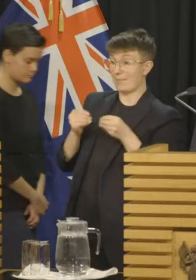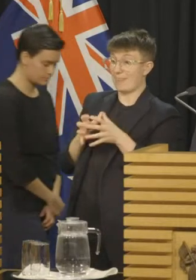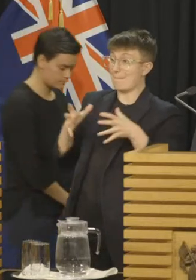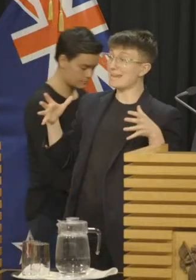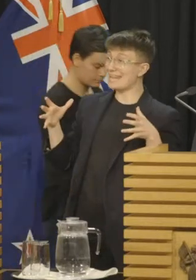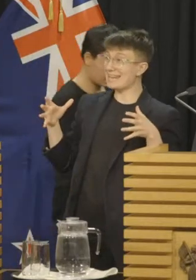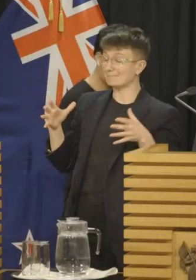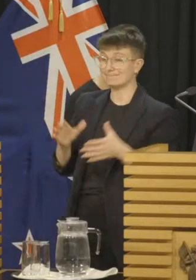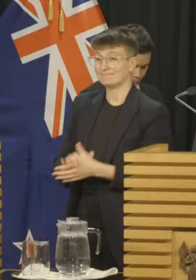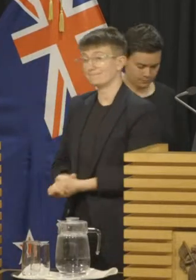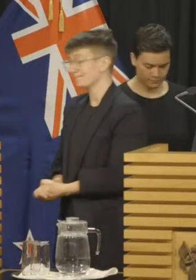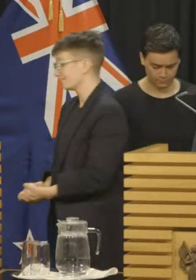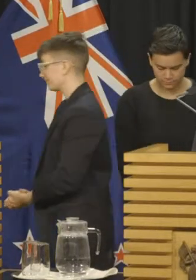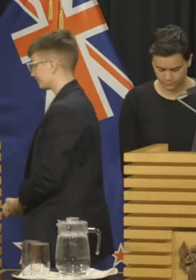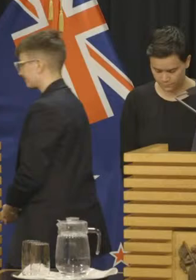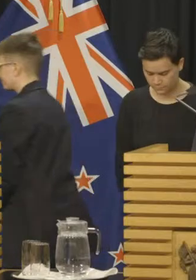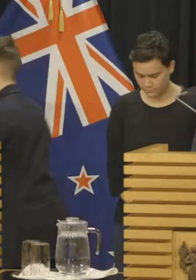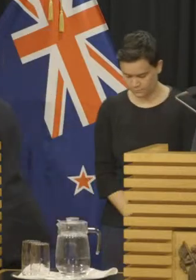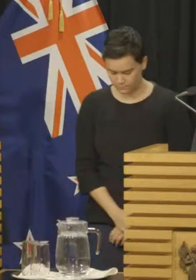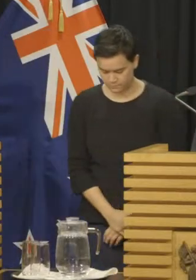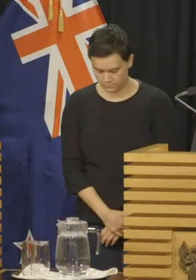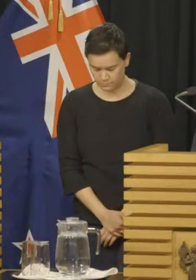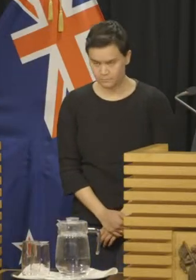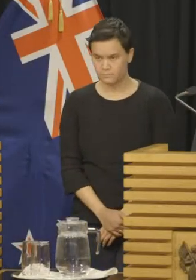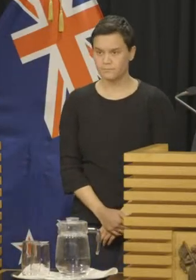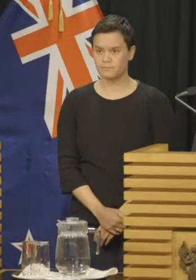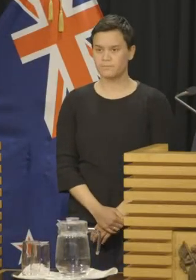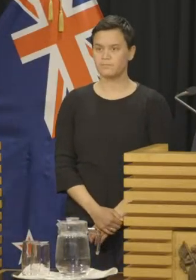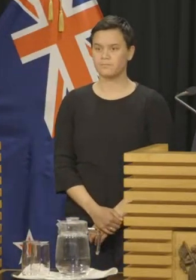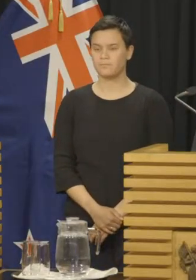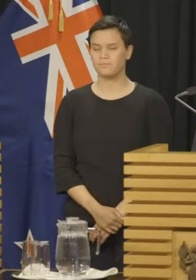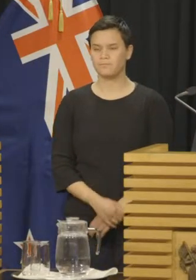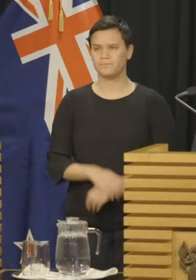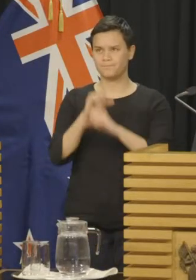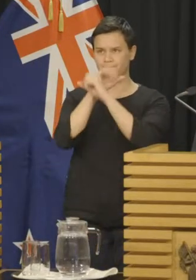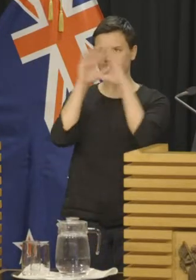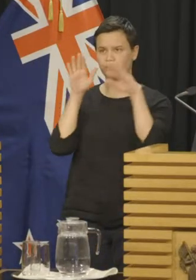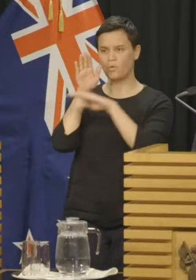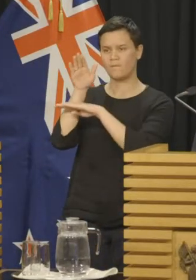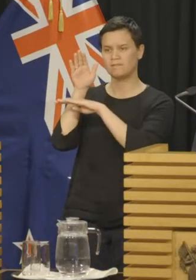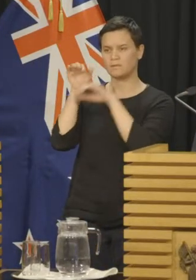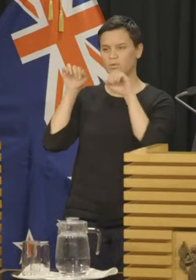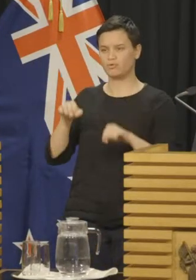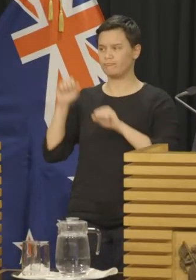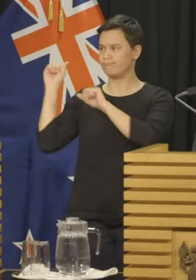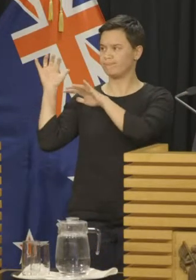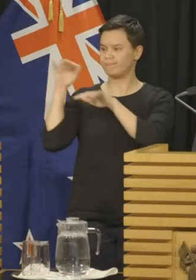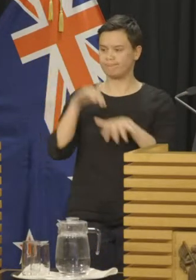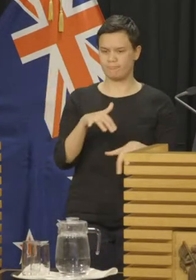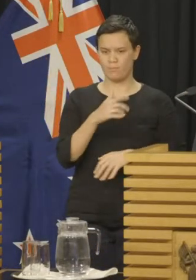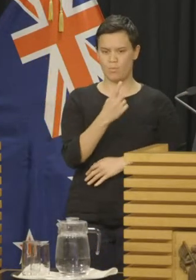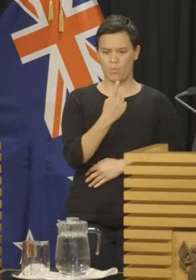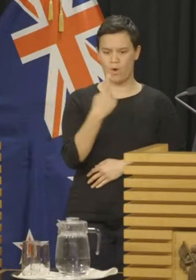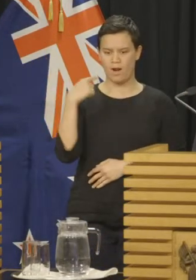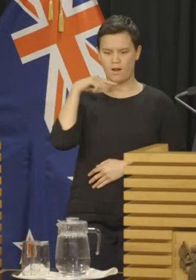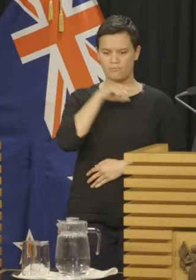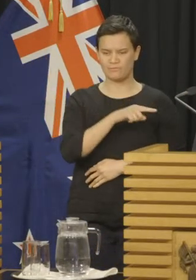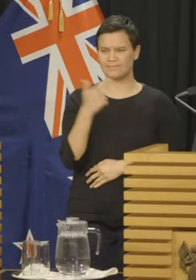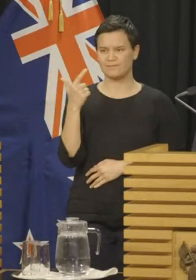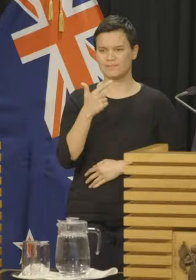117,000 students is a large number when you take into account that when we're just factoring in at the moment the number